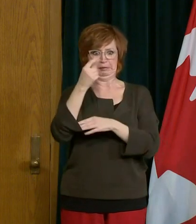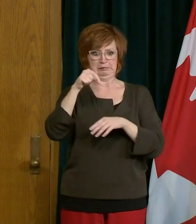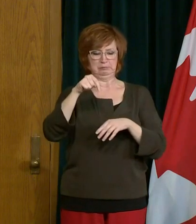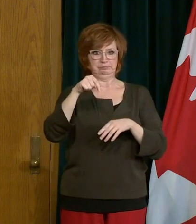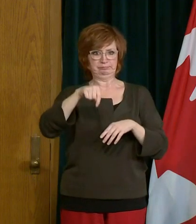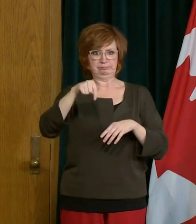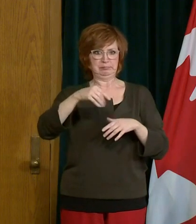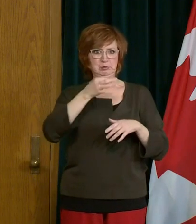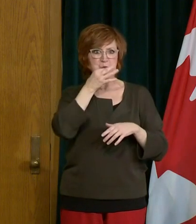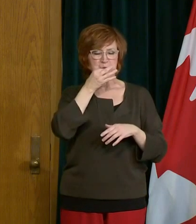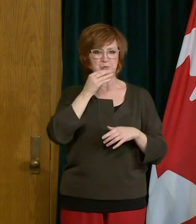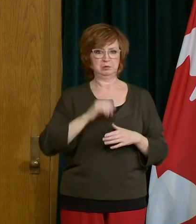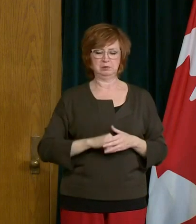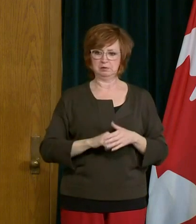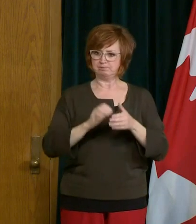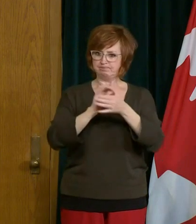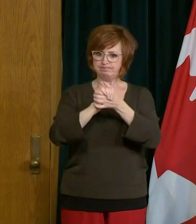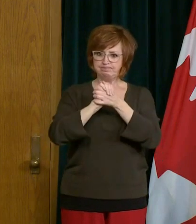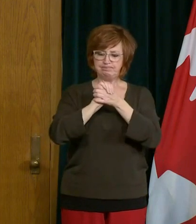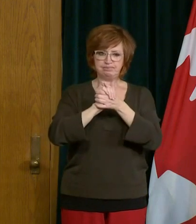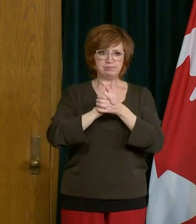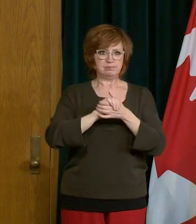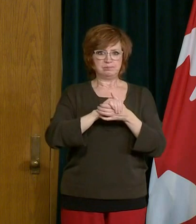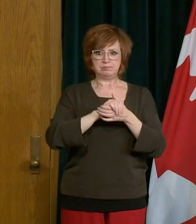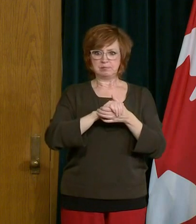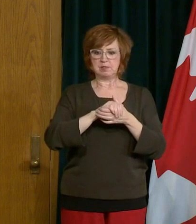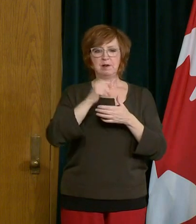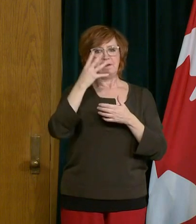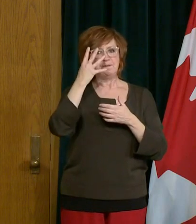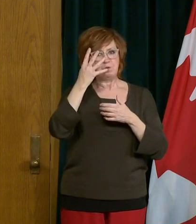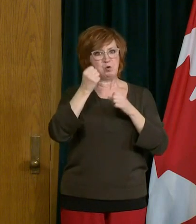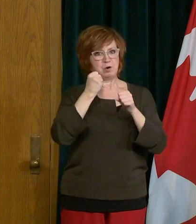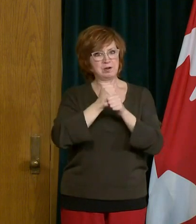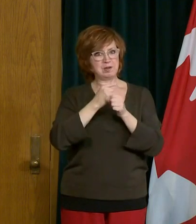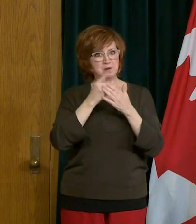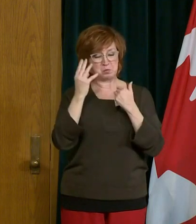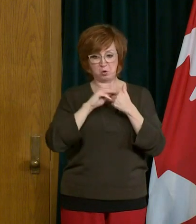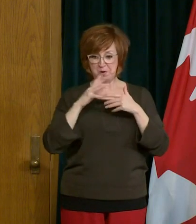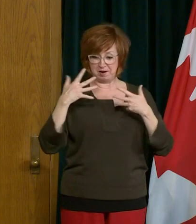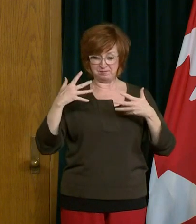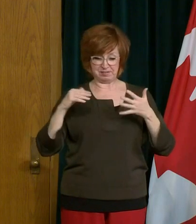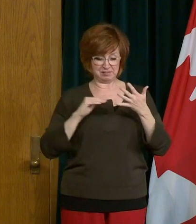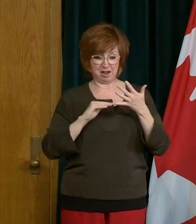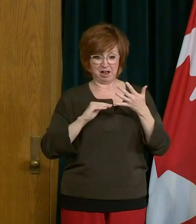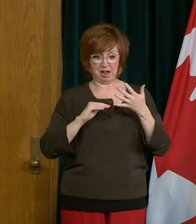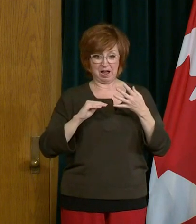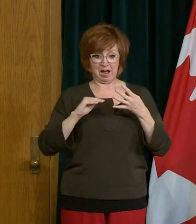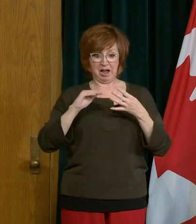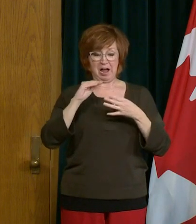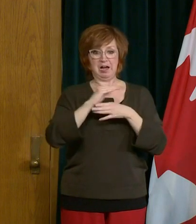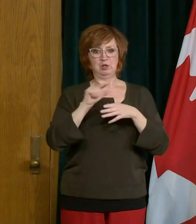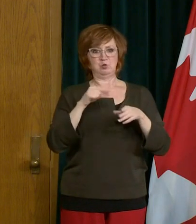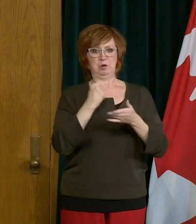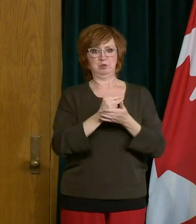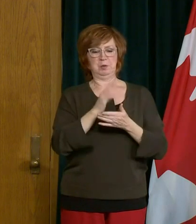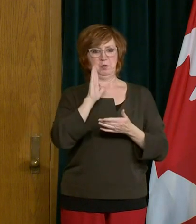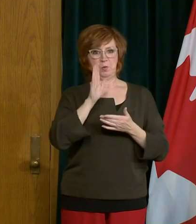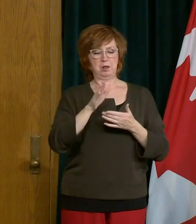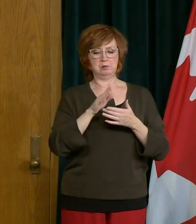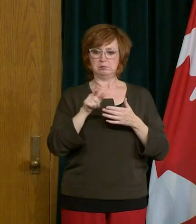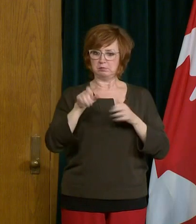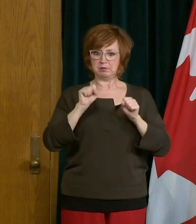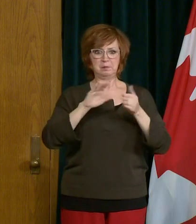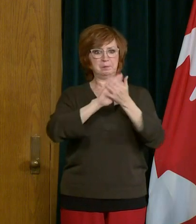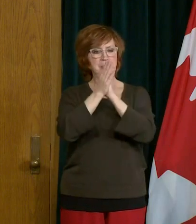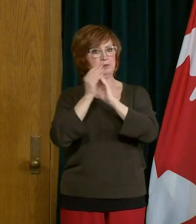every one of those individuals that have undertook that four-year program, and ultimately and hopefully will have the opportunity to